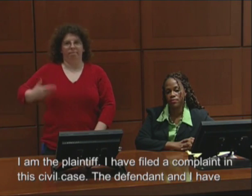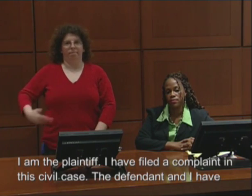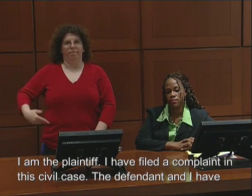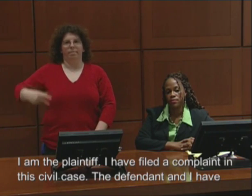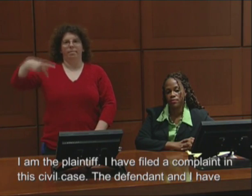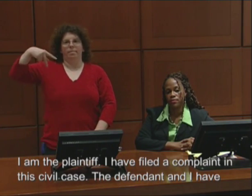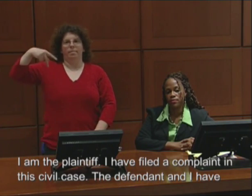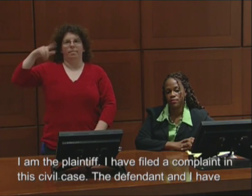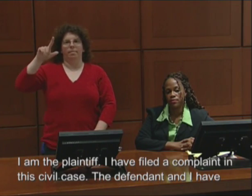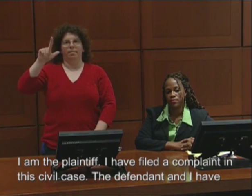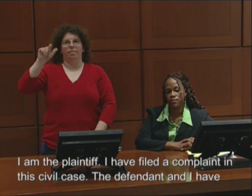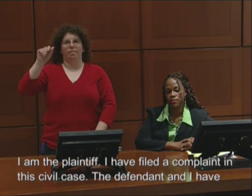I am the plaintiff.